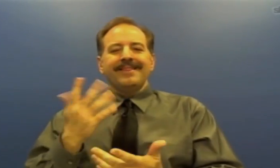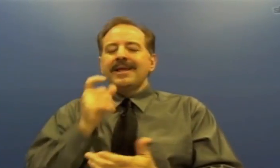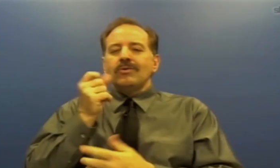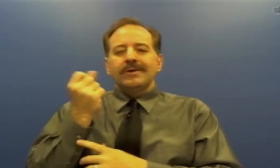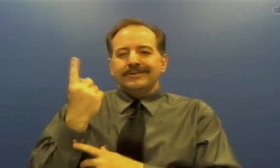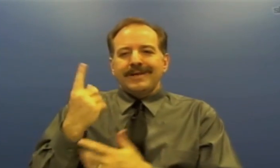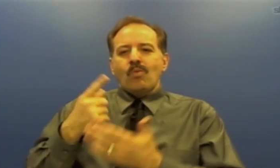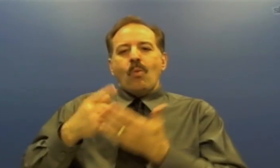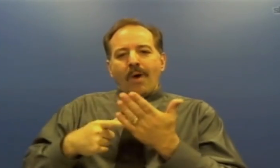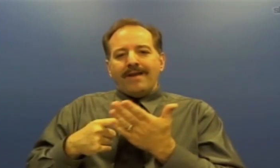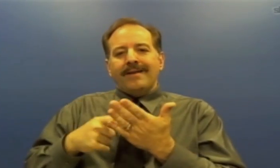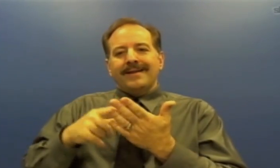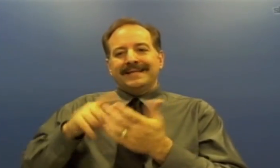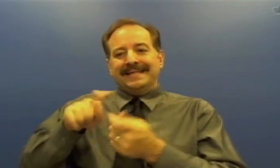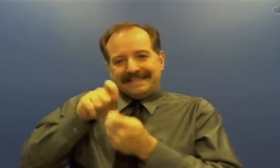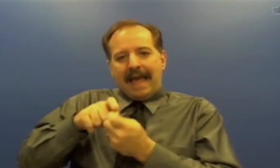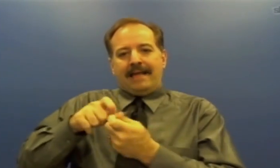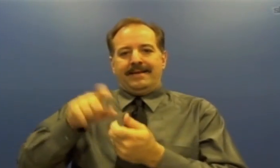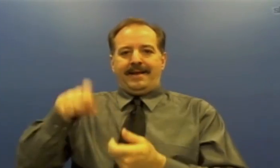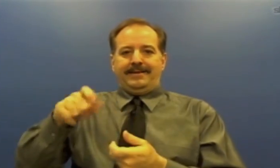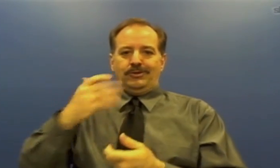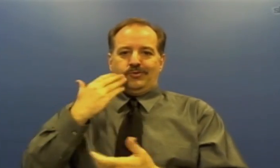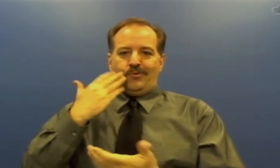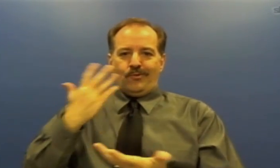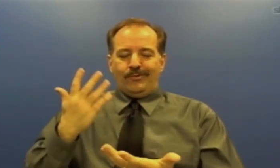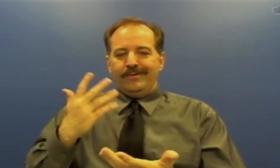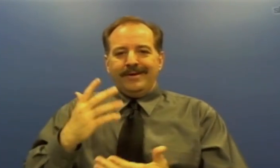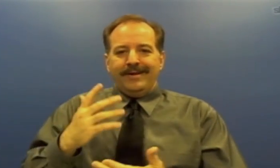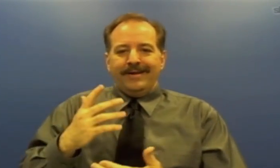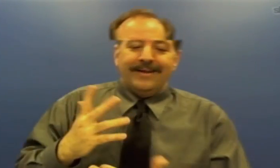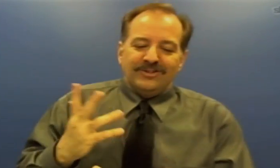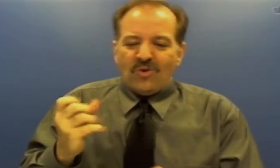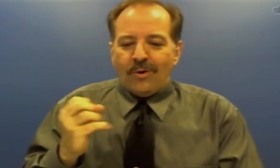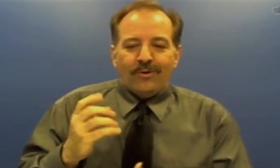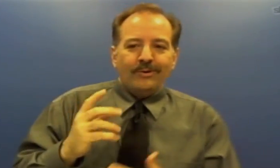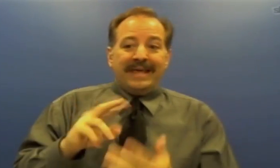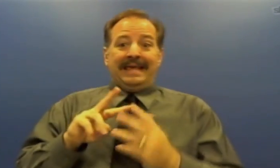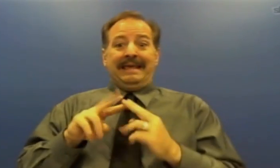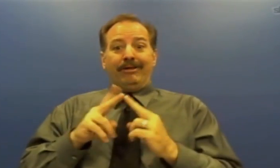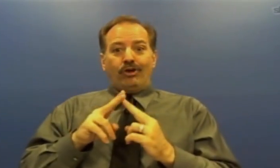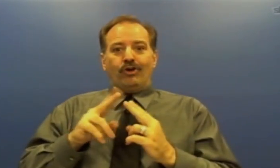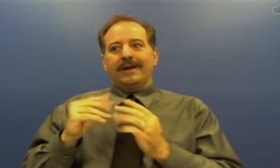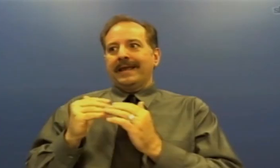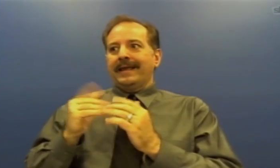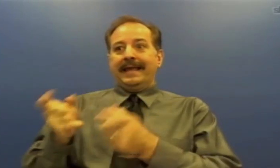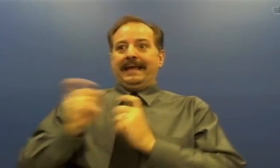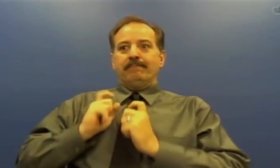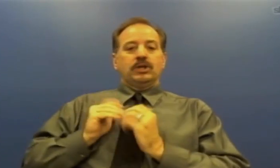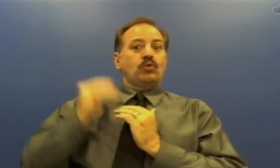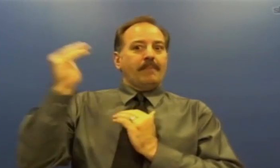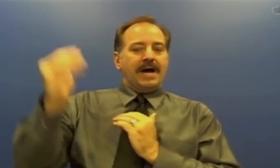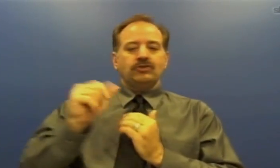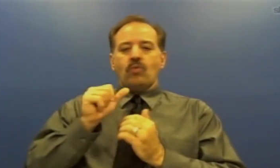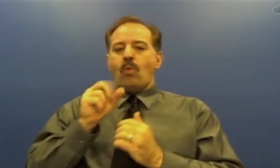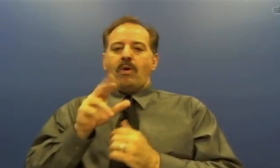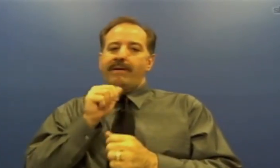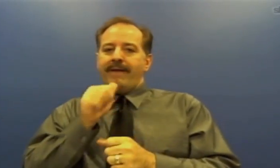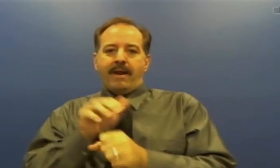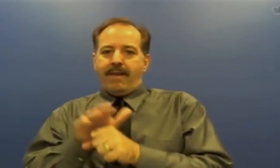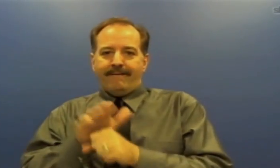to why I'm asking this information. They don't really understand where the question's coming from and my need to know the information. So either it seems I either